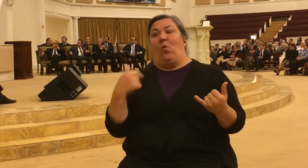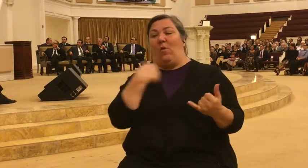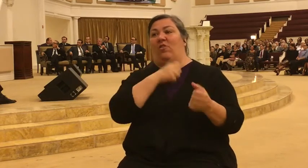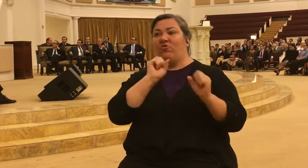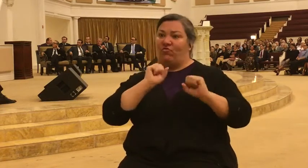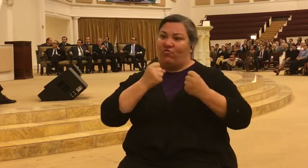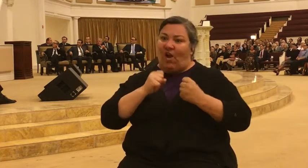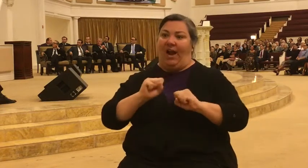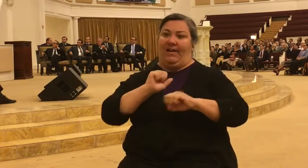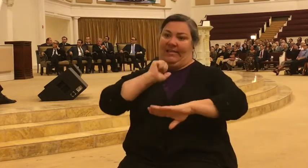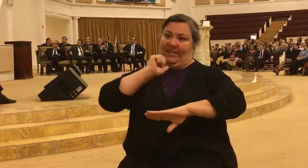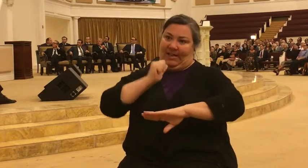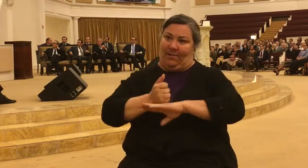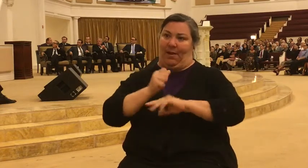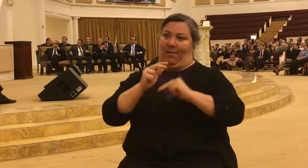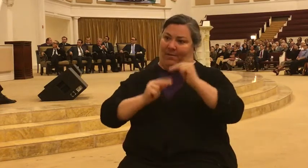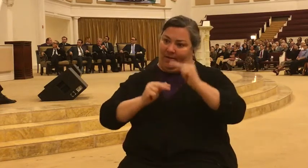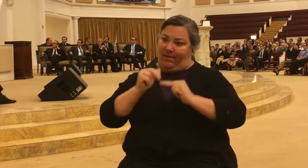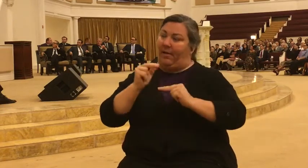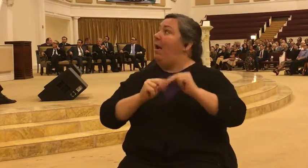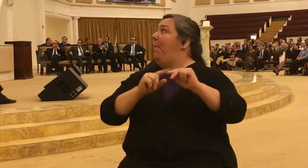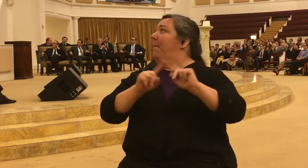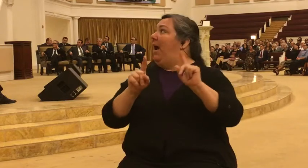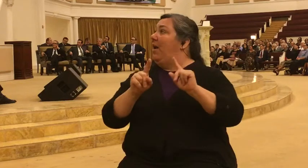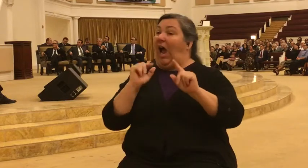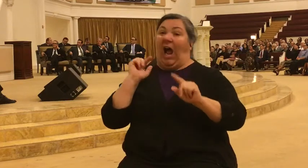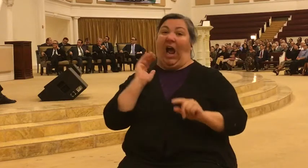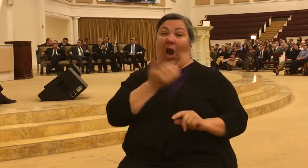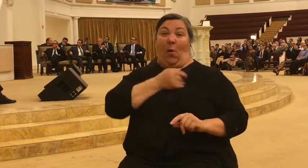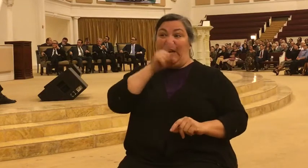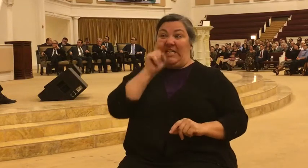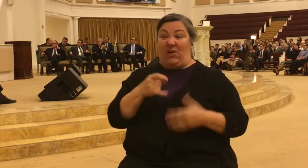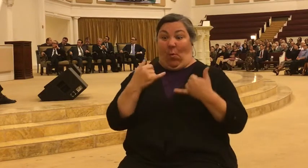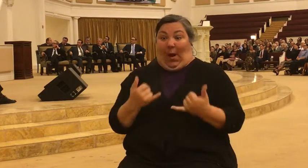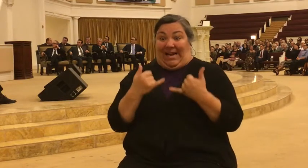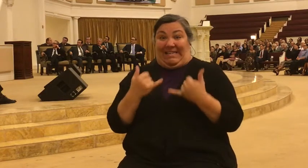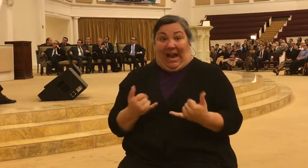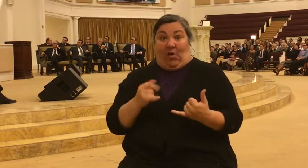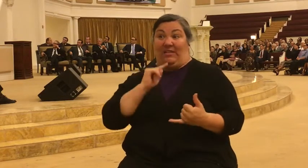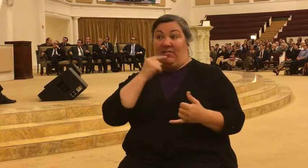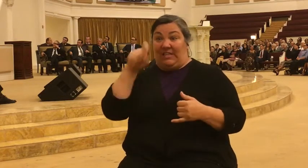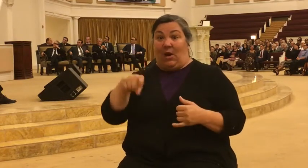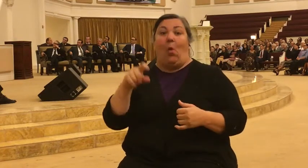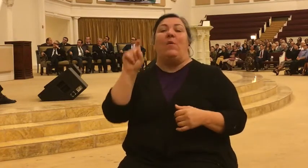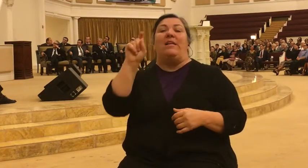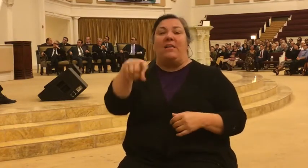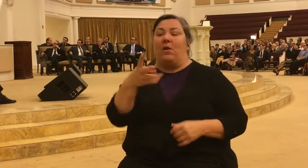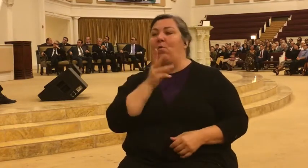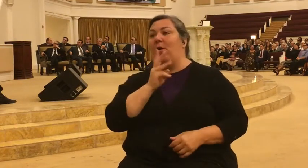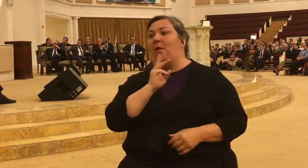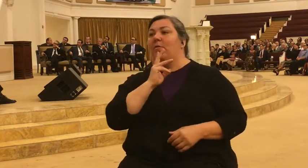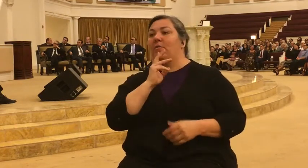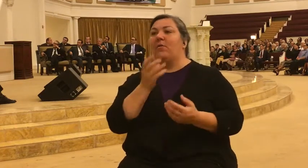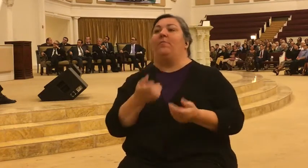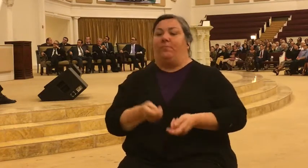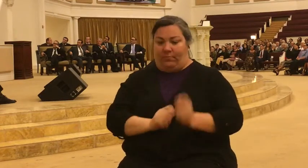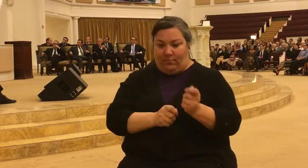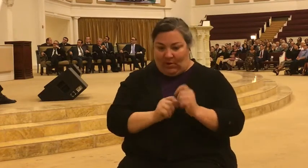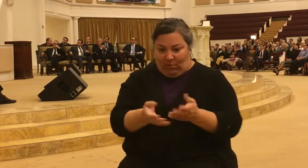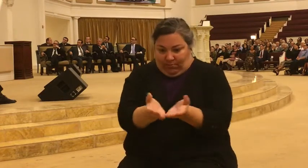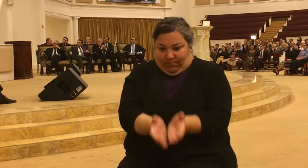building in phases. This is the immediate need. We need to raise support to lay rebar, to lay